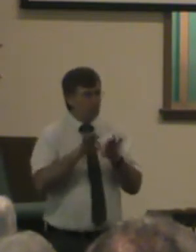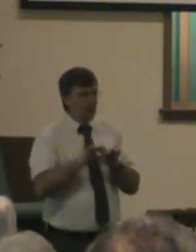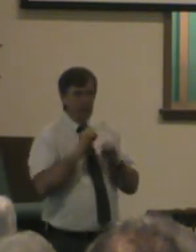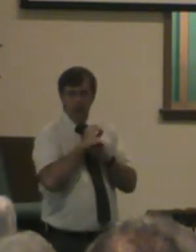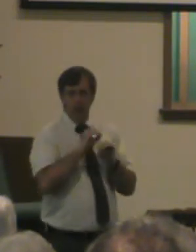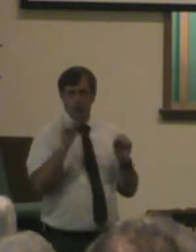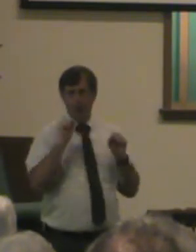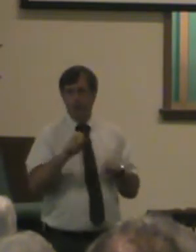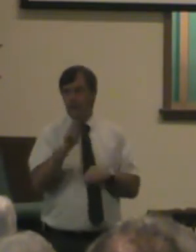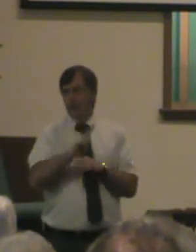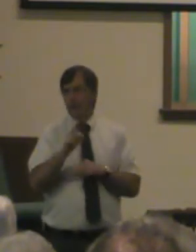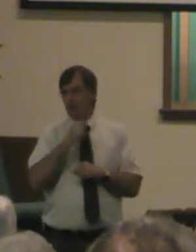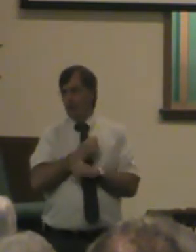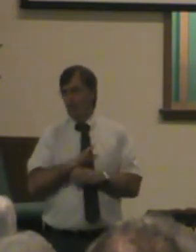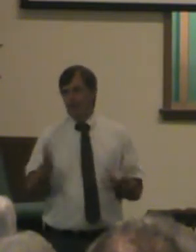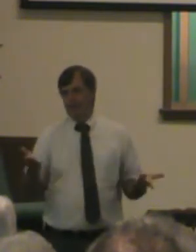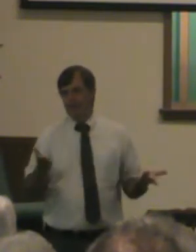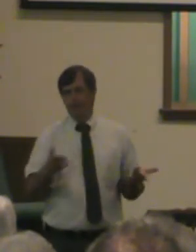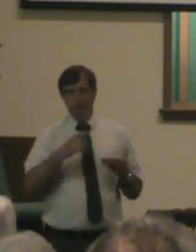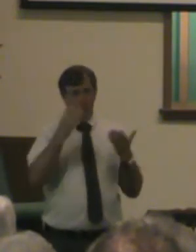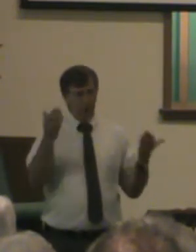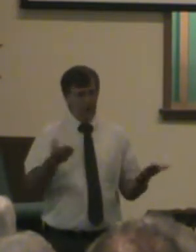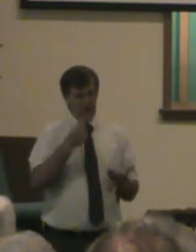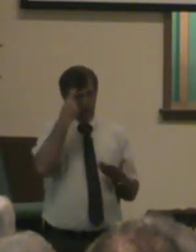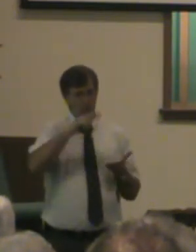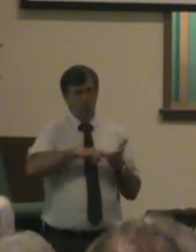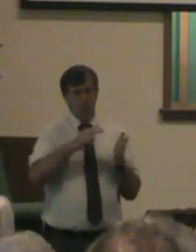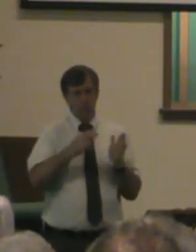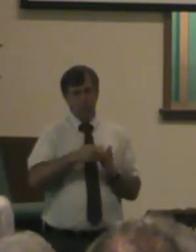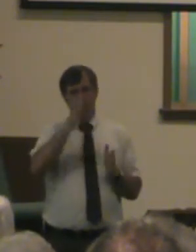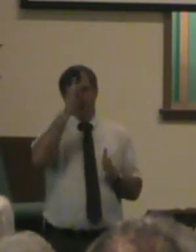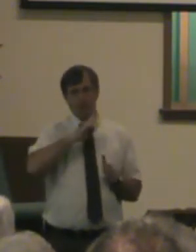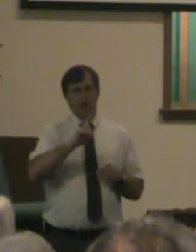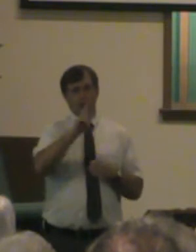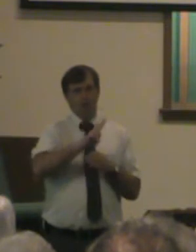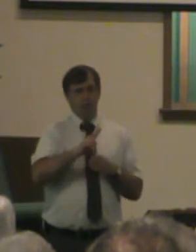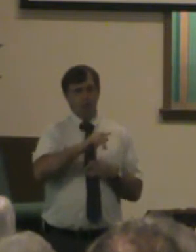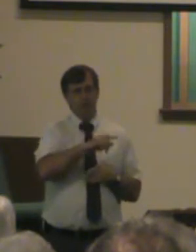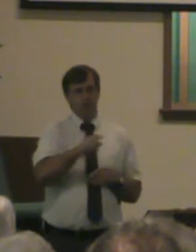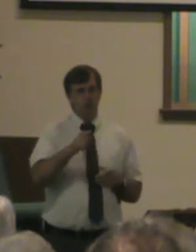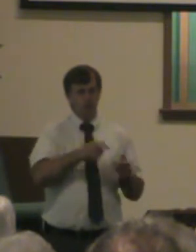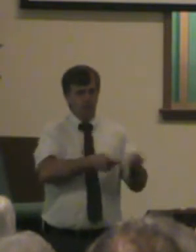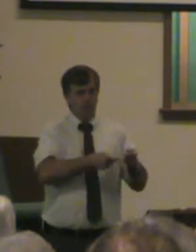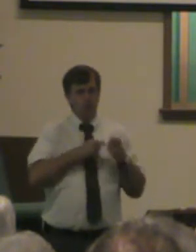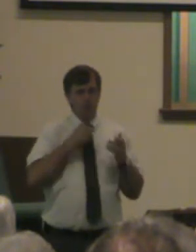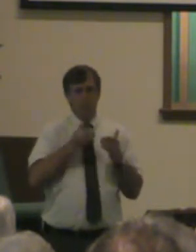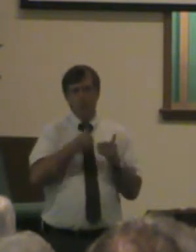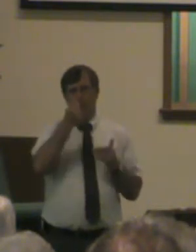You are here for the purpose of God using you to draw somebody closer to